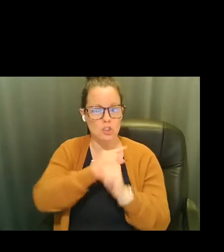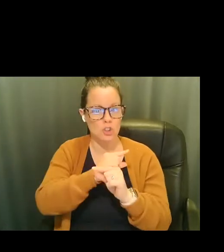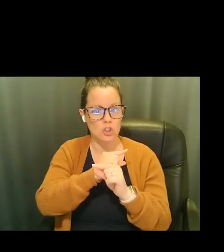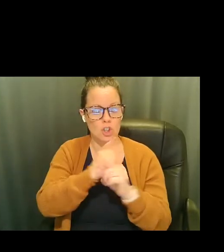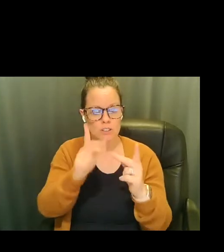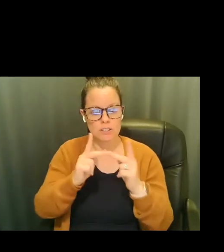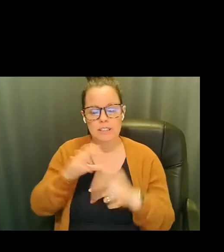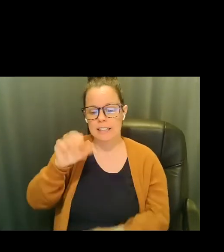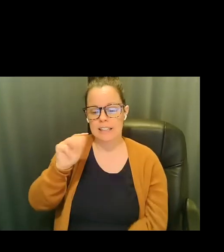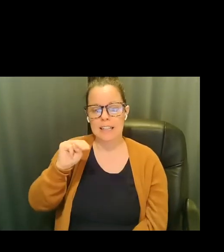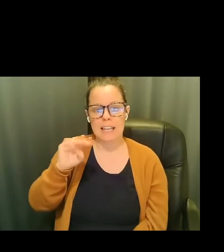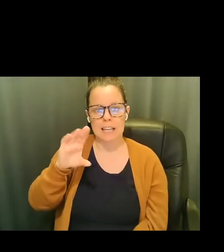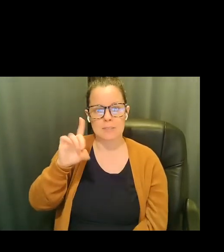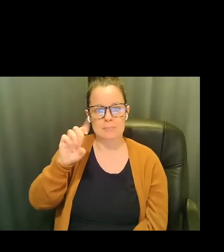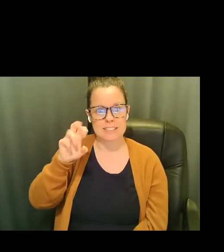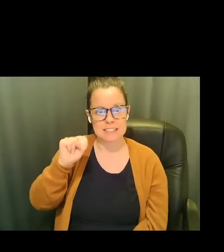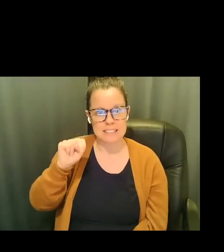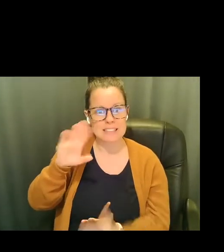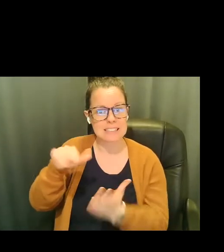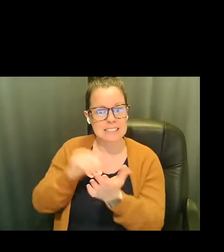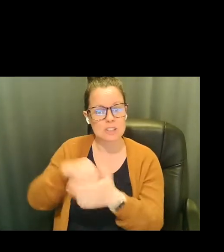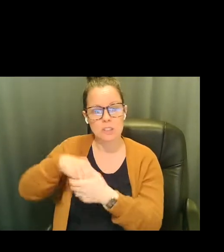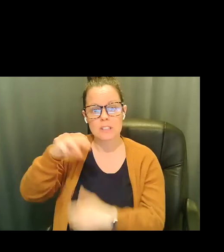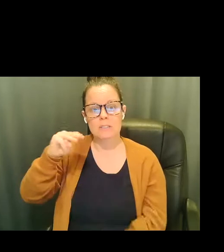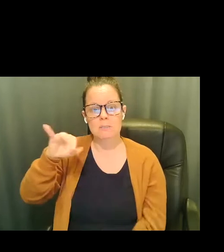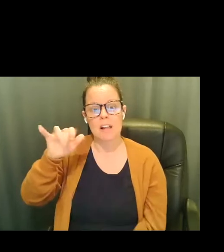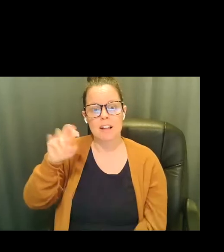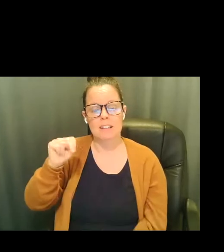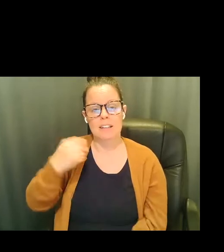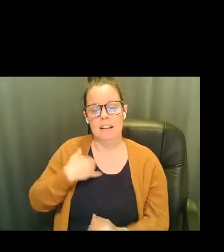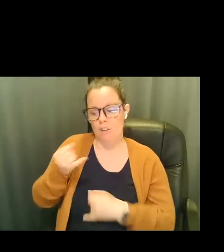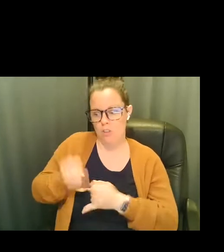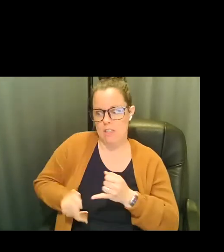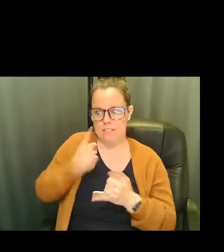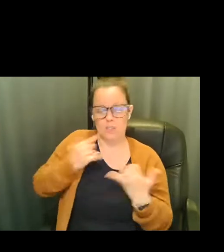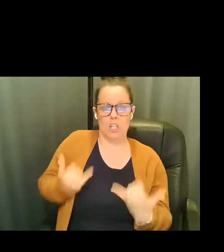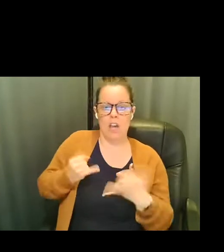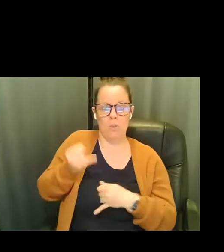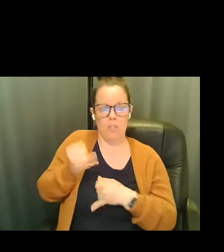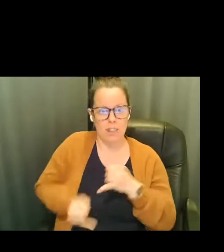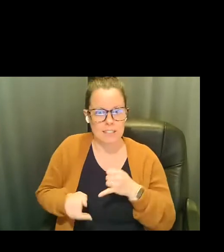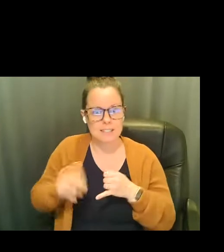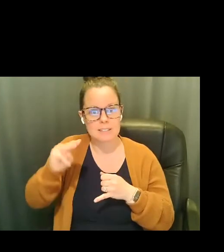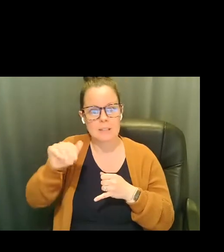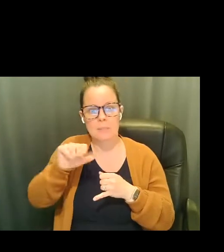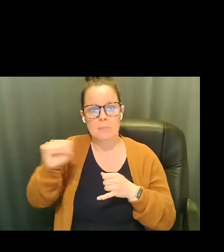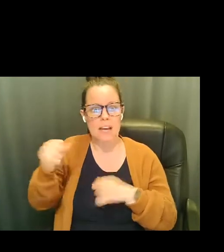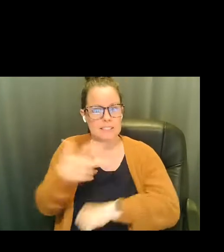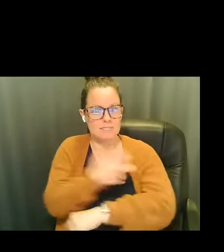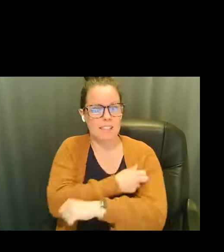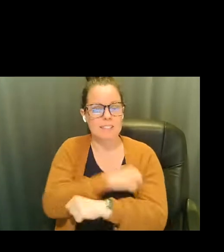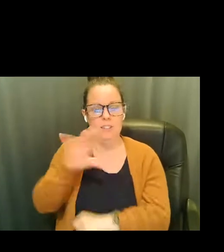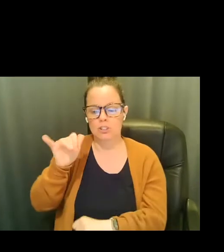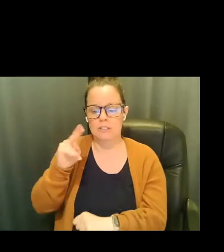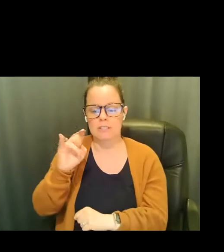Camden Center in Milan, and we held our last, for right now anyway, mass vaccination clinic run only